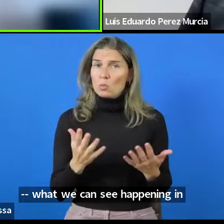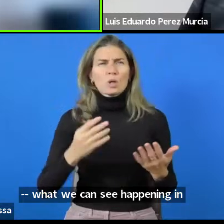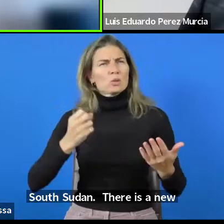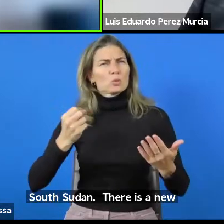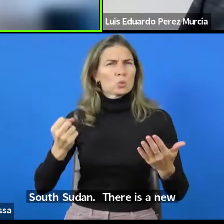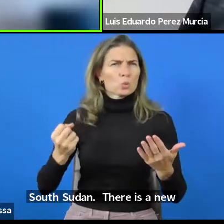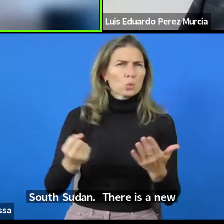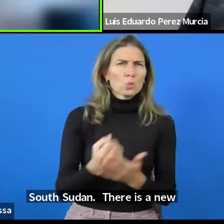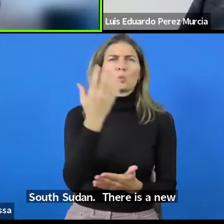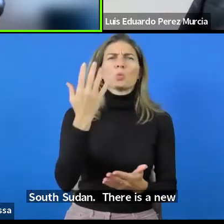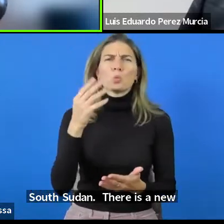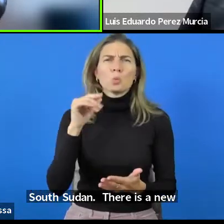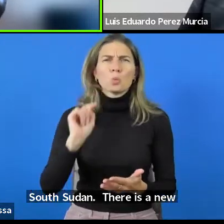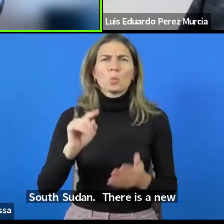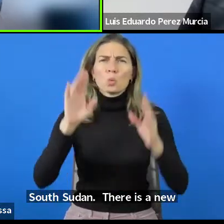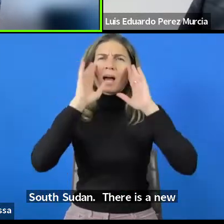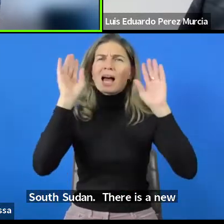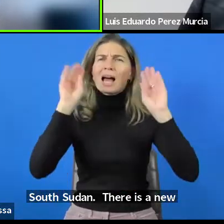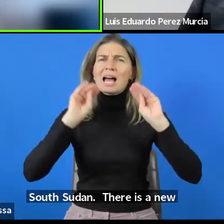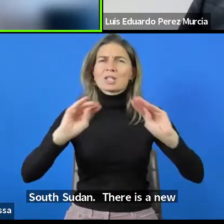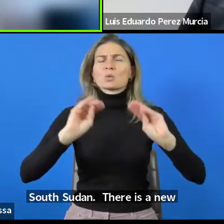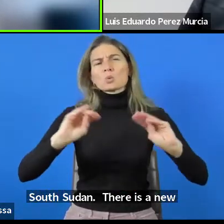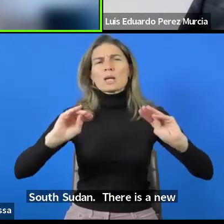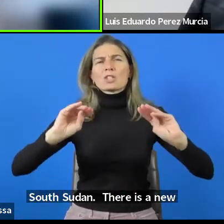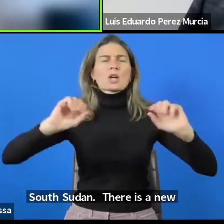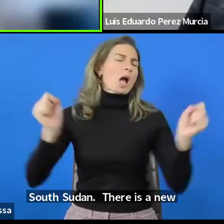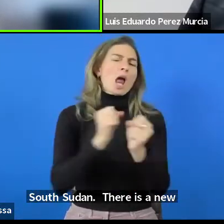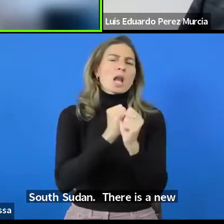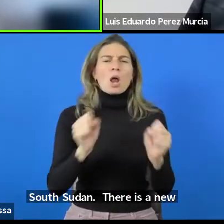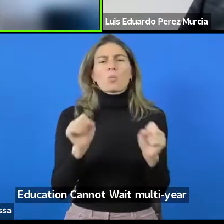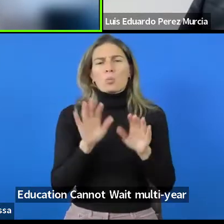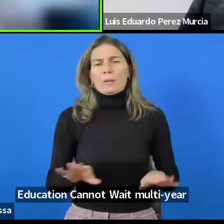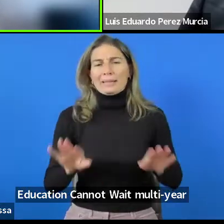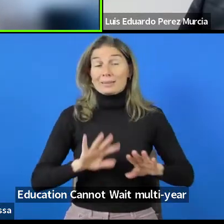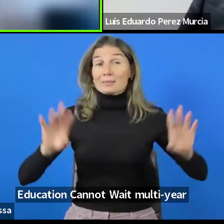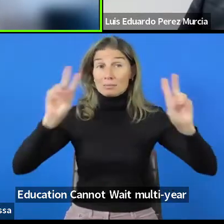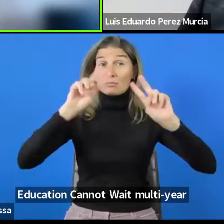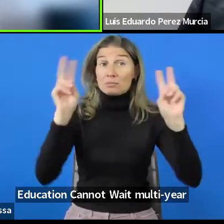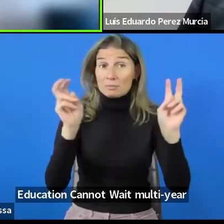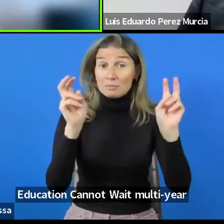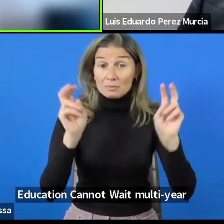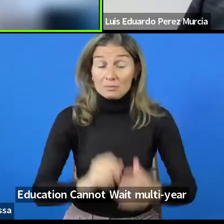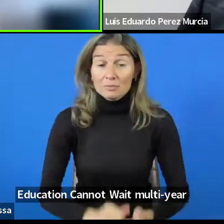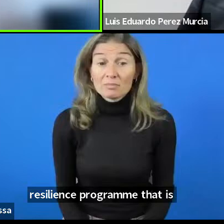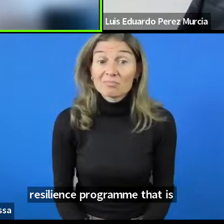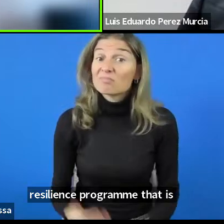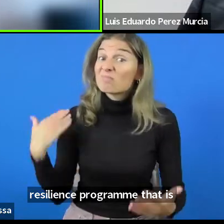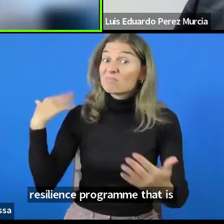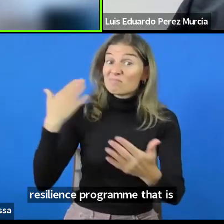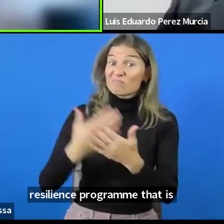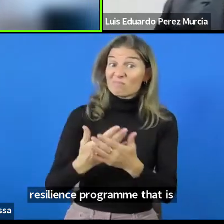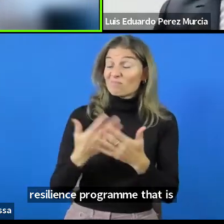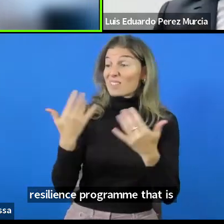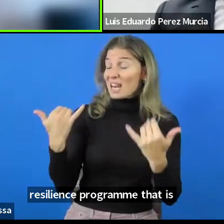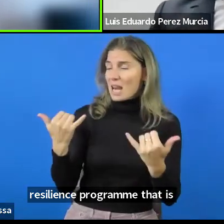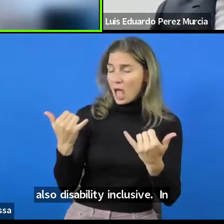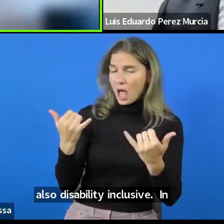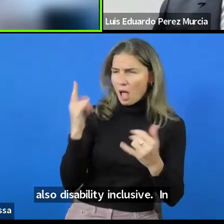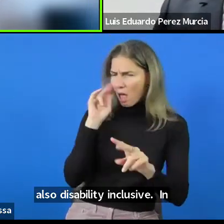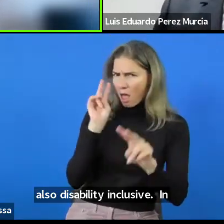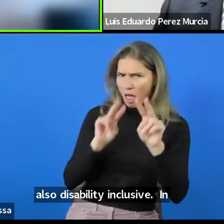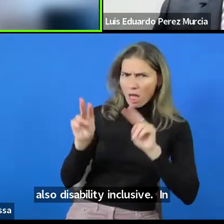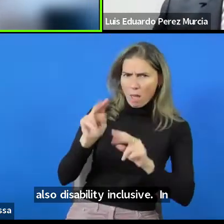resilience program that is also disability inclusive. In fact, it's been lauded as one of the best programs because it took such a